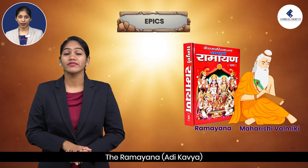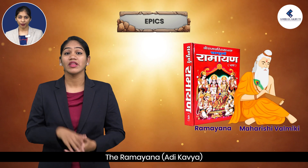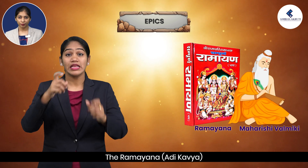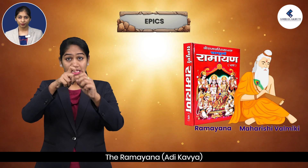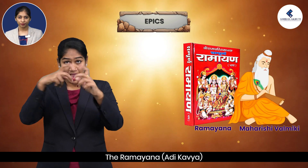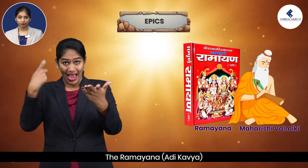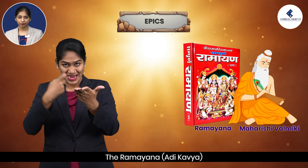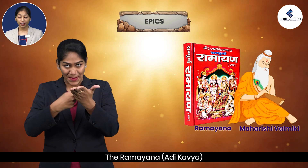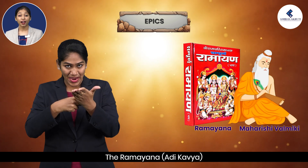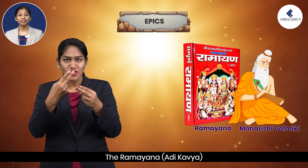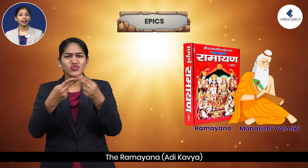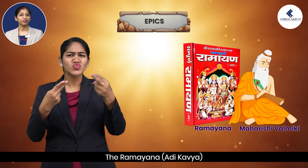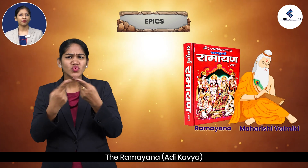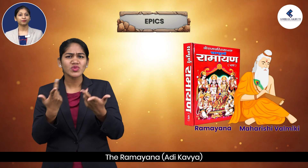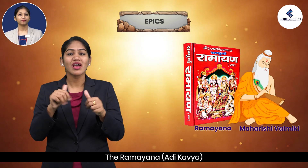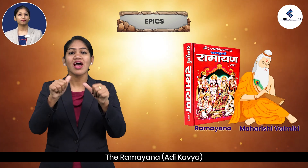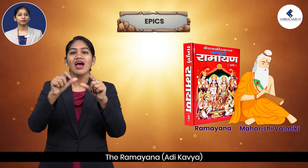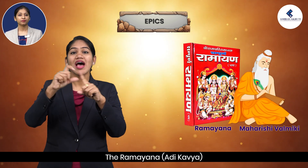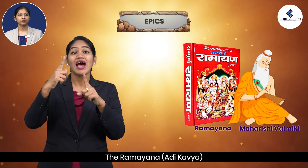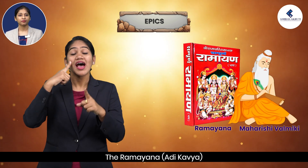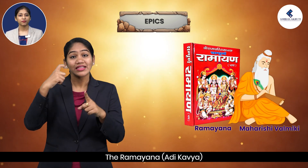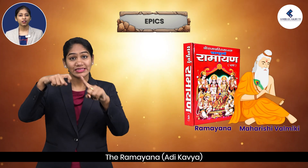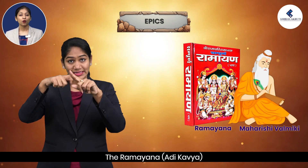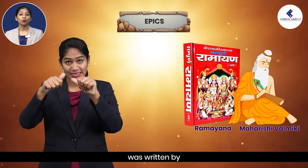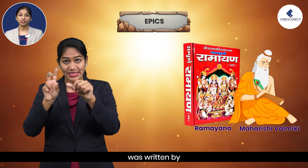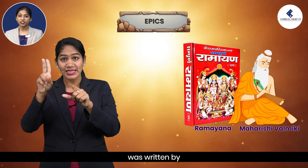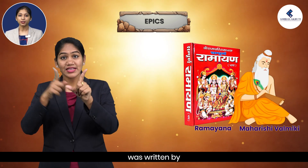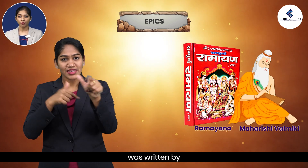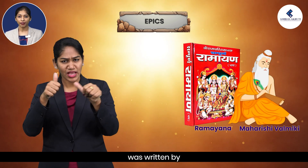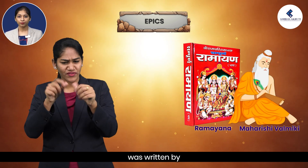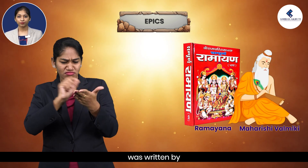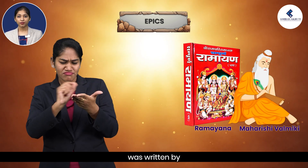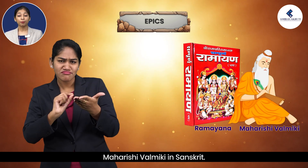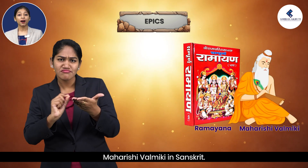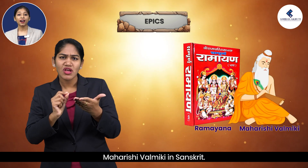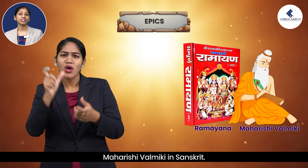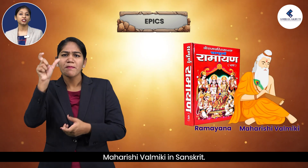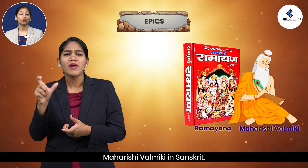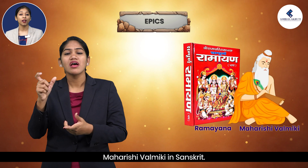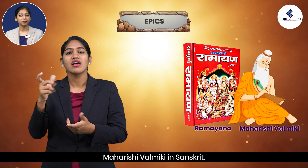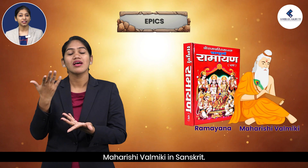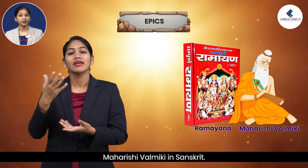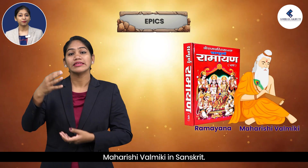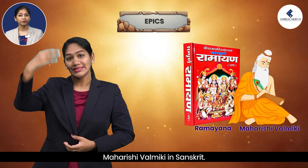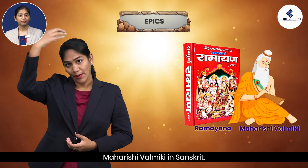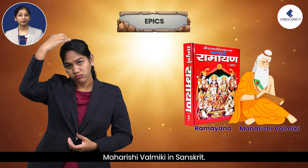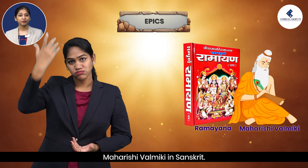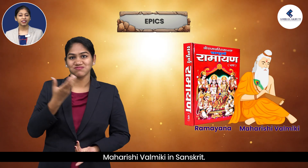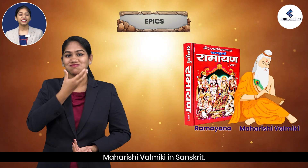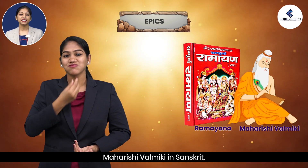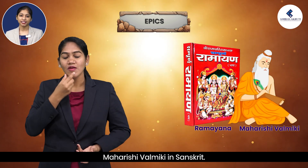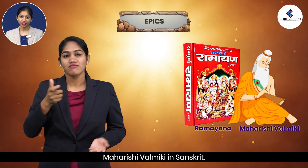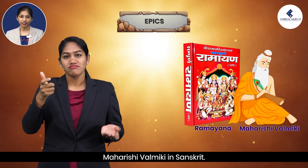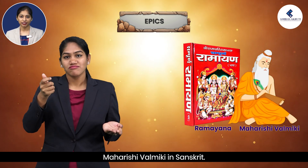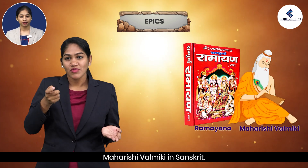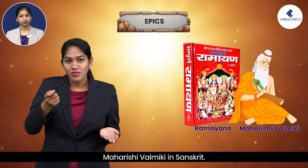The Ramayana, Adikavya, was written by Maharishi Valmiki